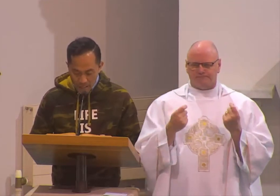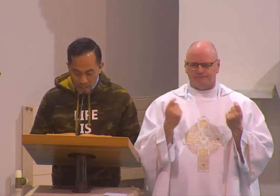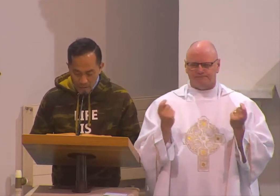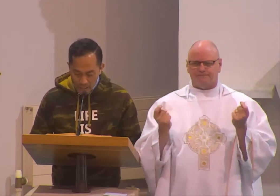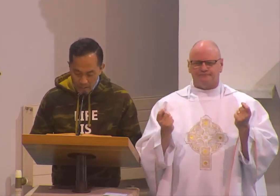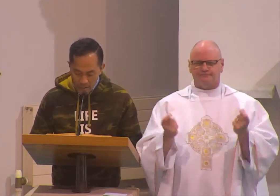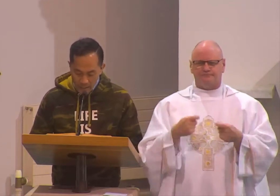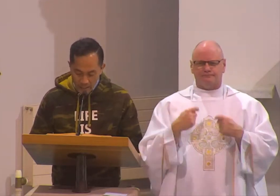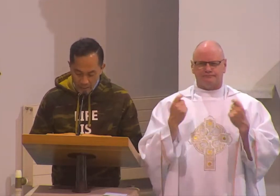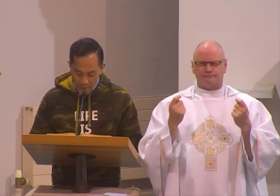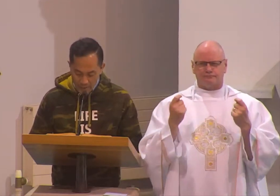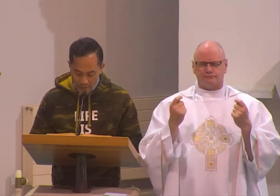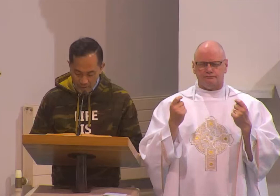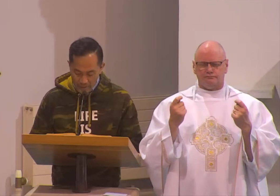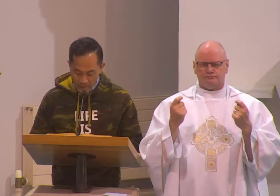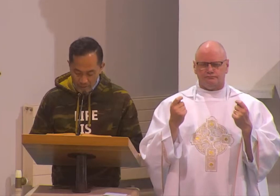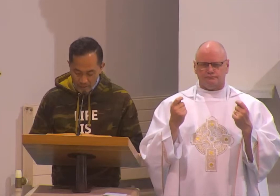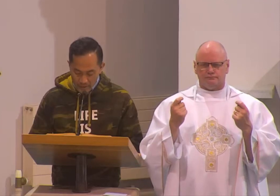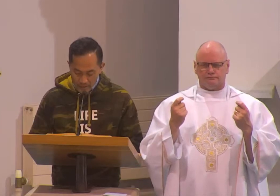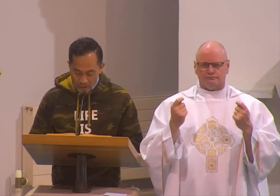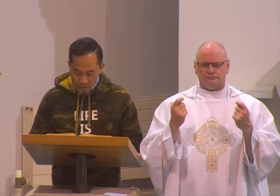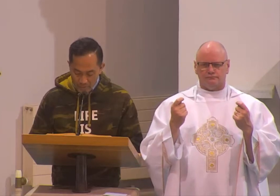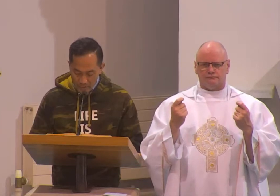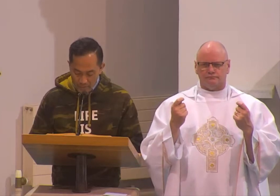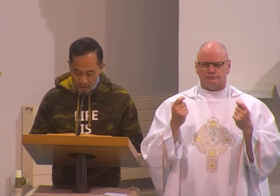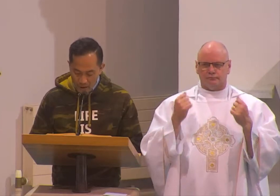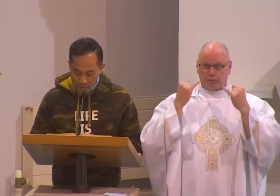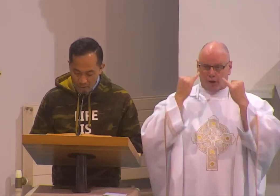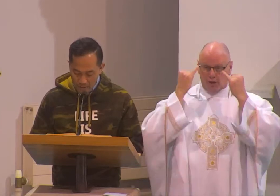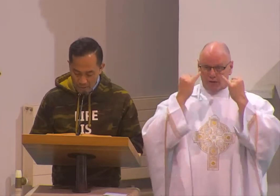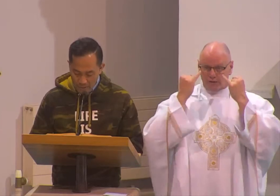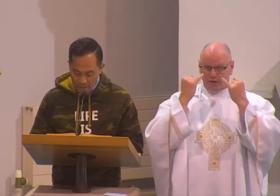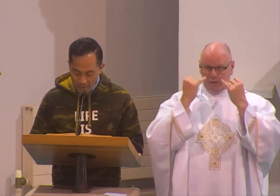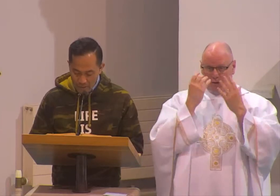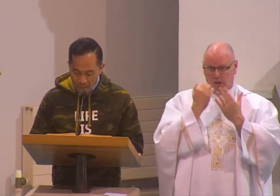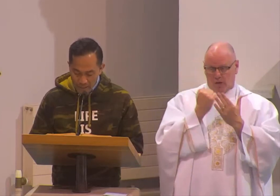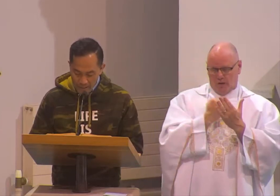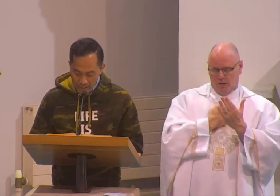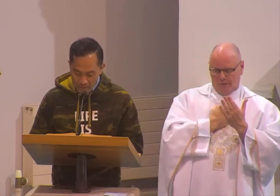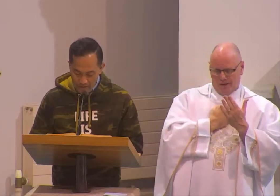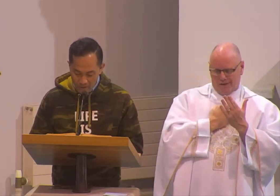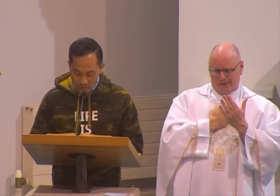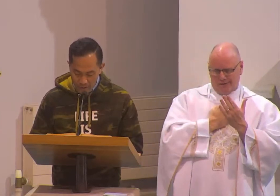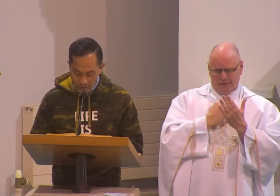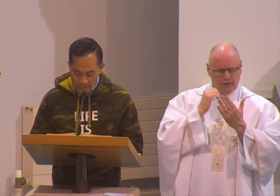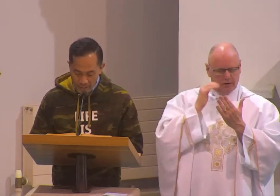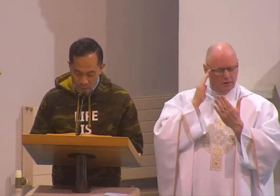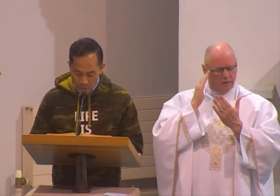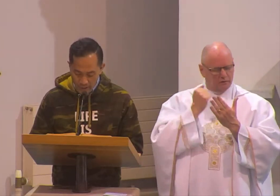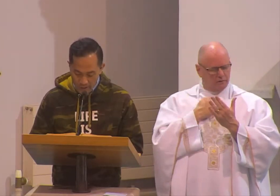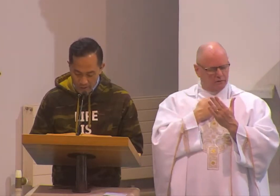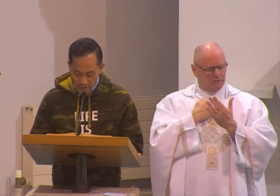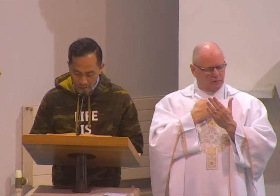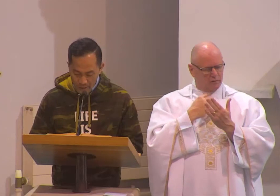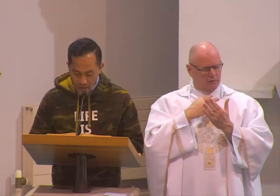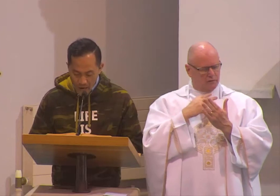Alleluia, alleluia. The sheep that belong to me, listen to my voice, says the Lord. I know